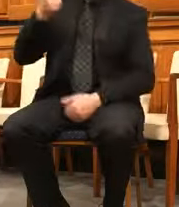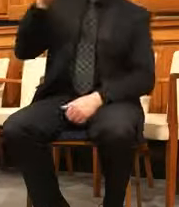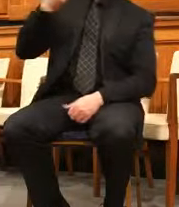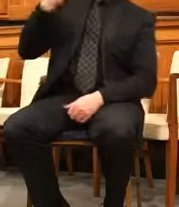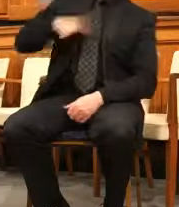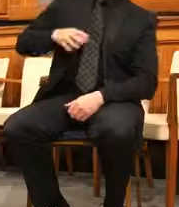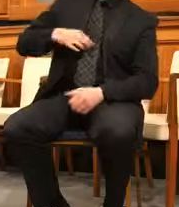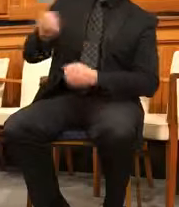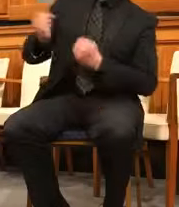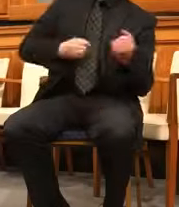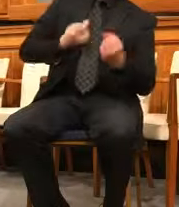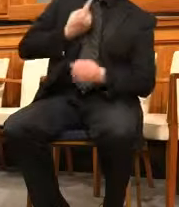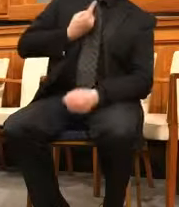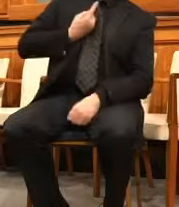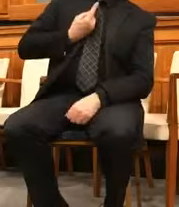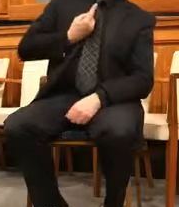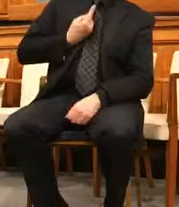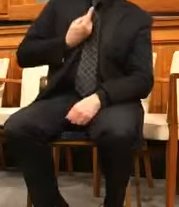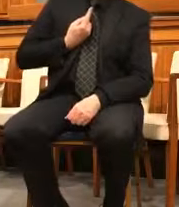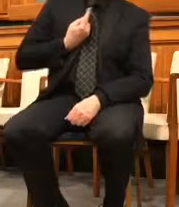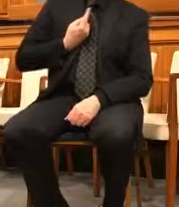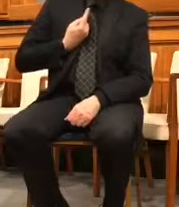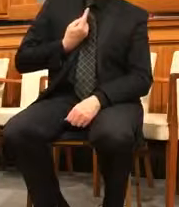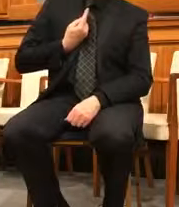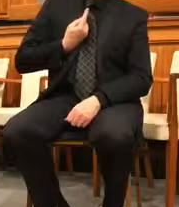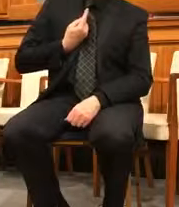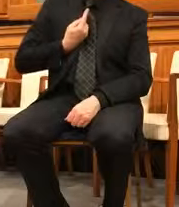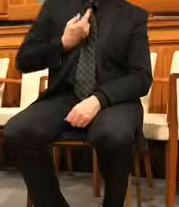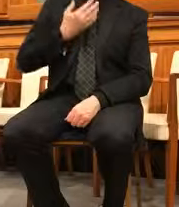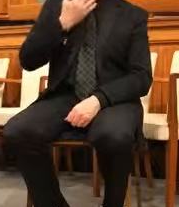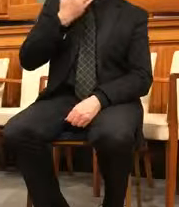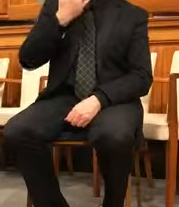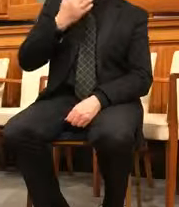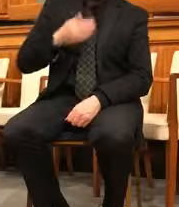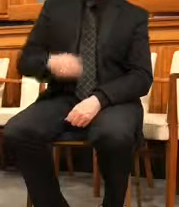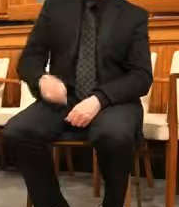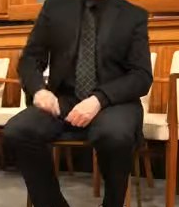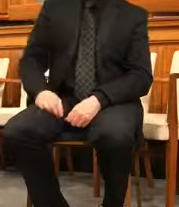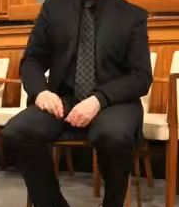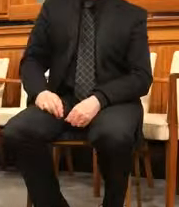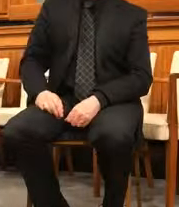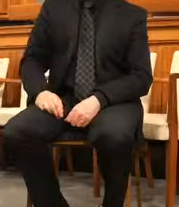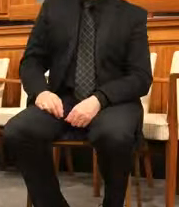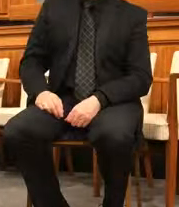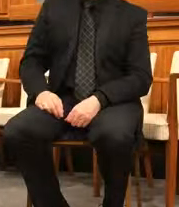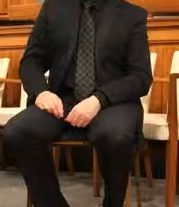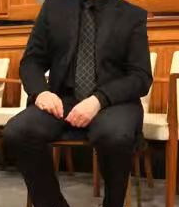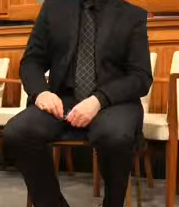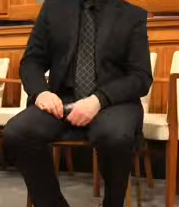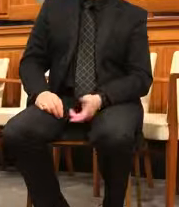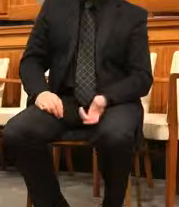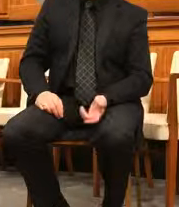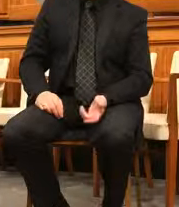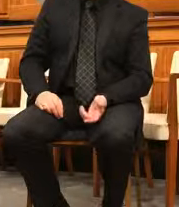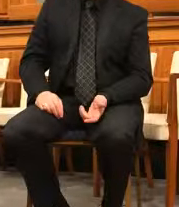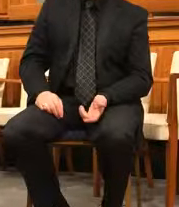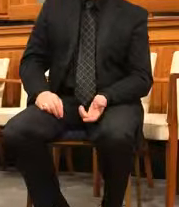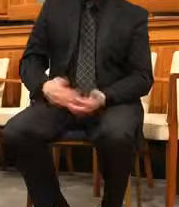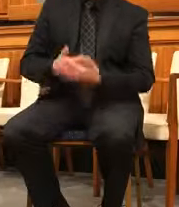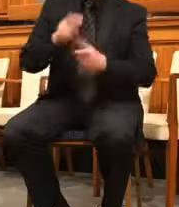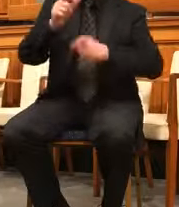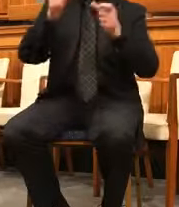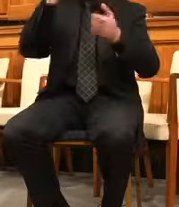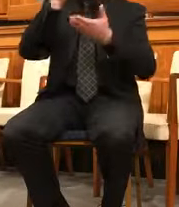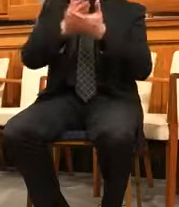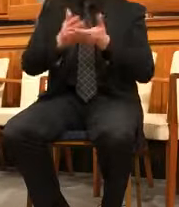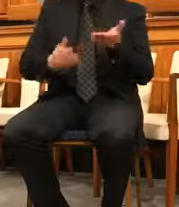to be concerned about. It's a ceremony. Fortune, reconciliation with God. And people believe that